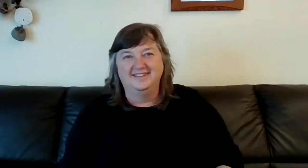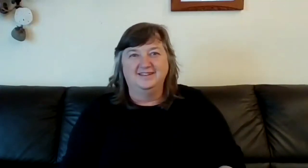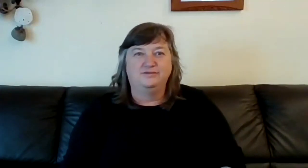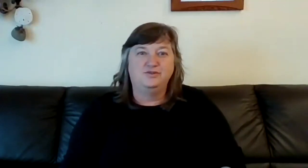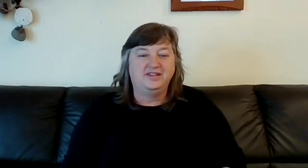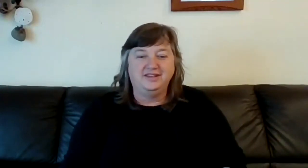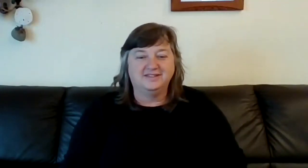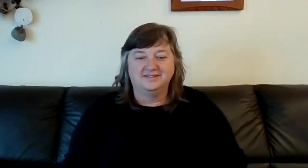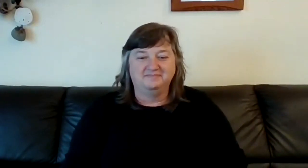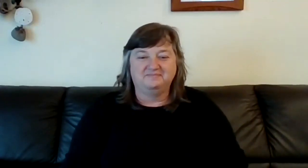food, eat.